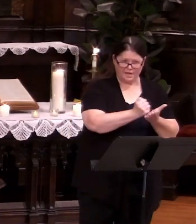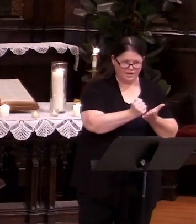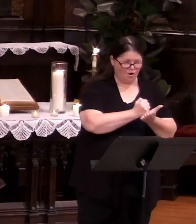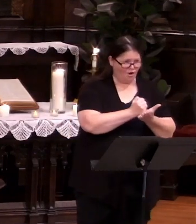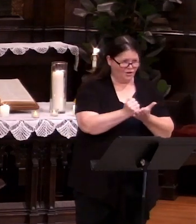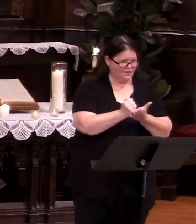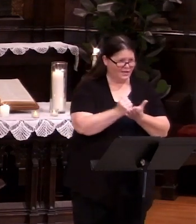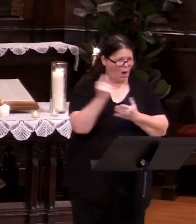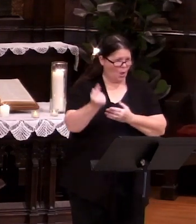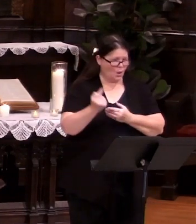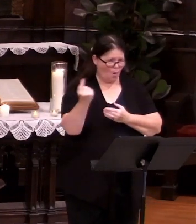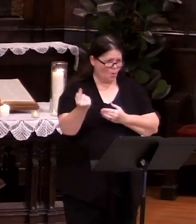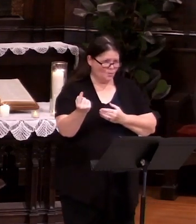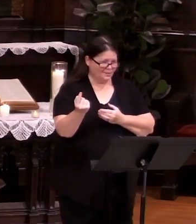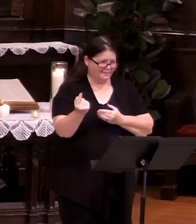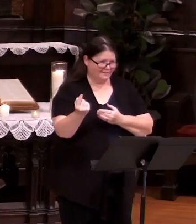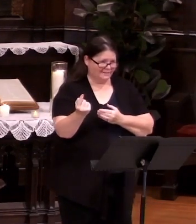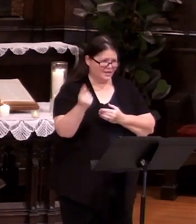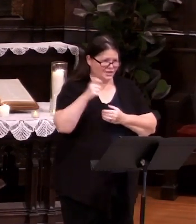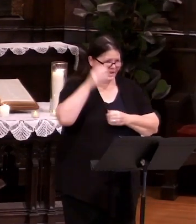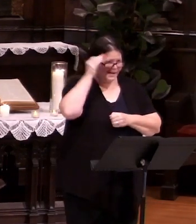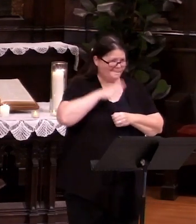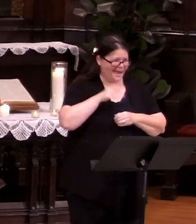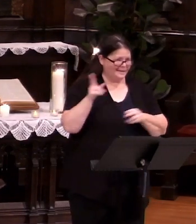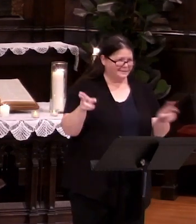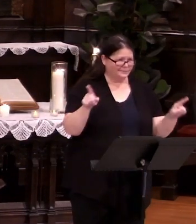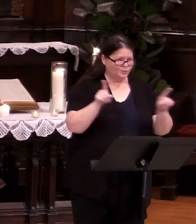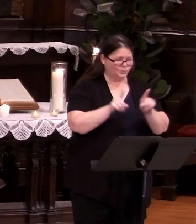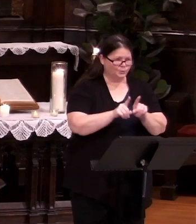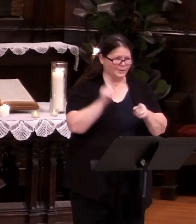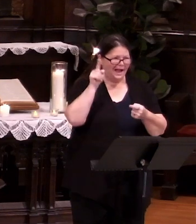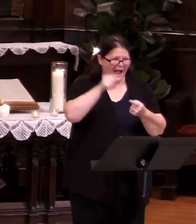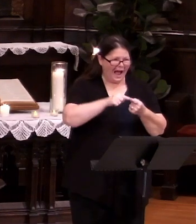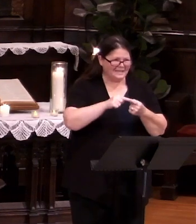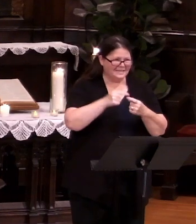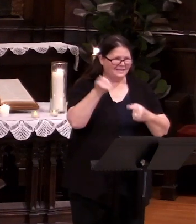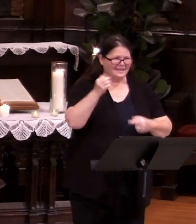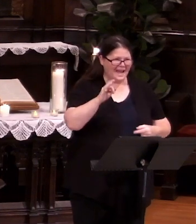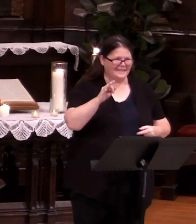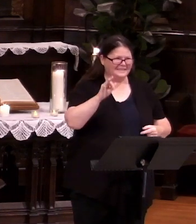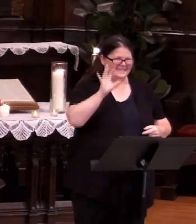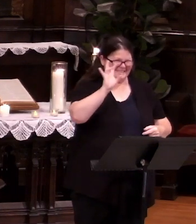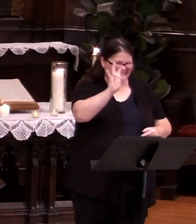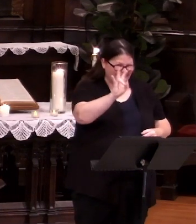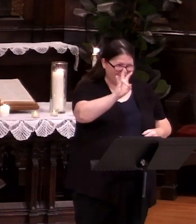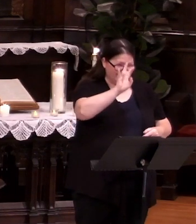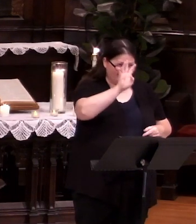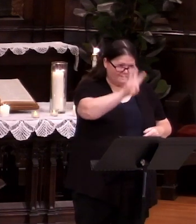male cosigner until 1974? That was the year before I was born.